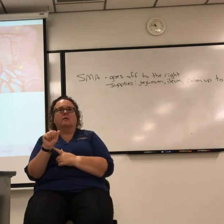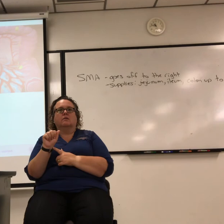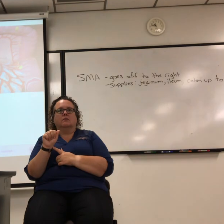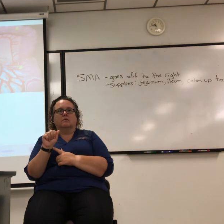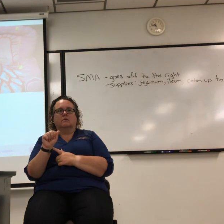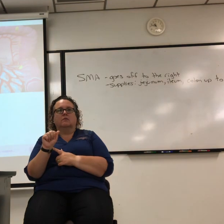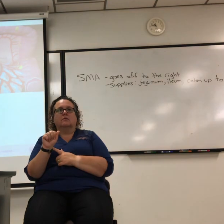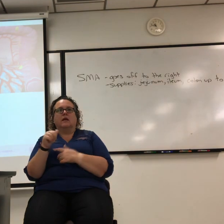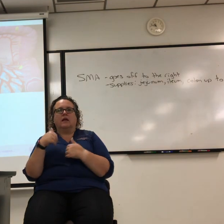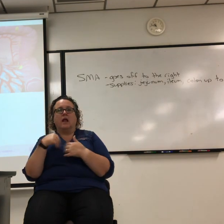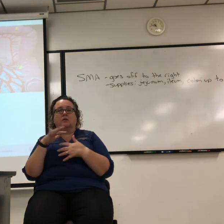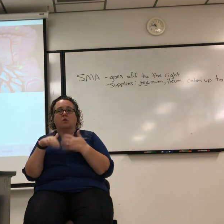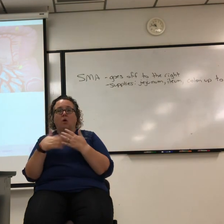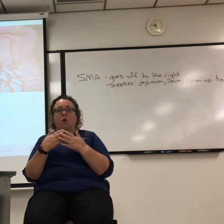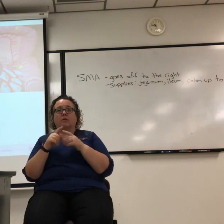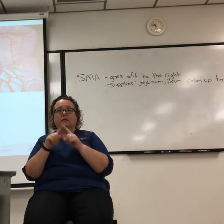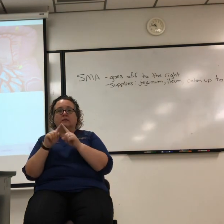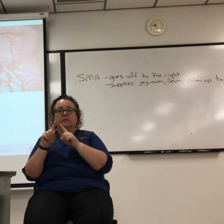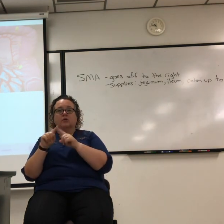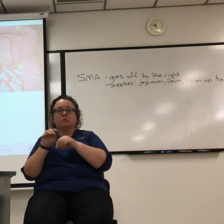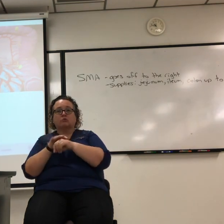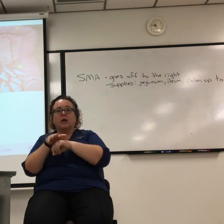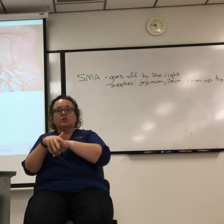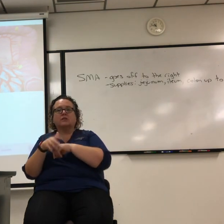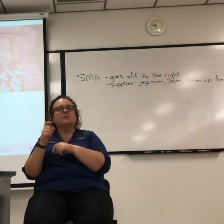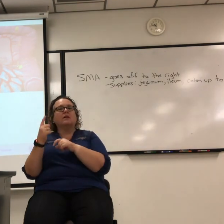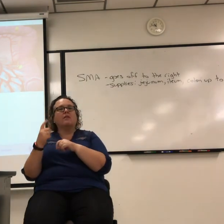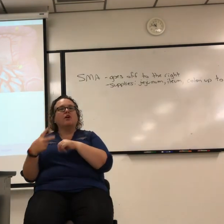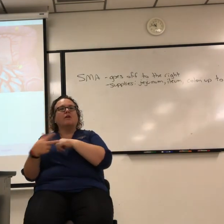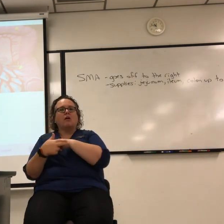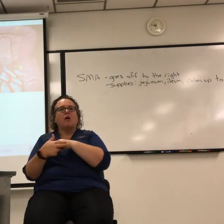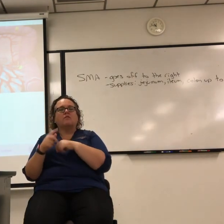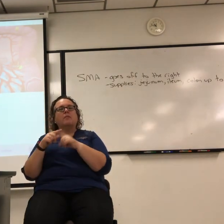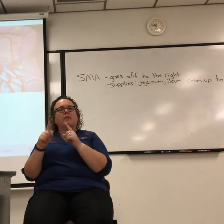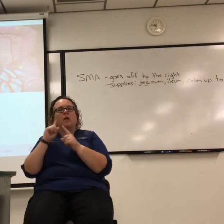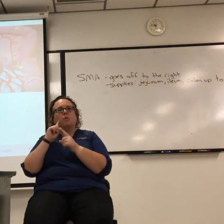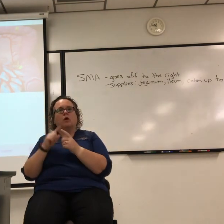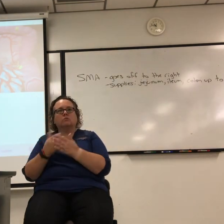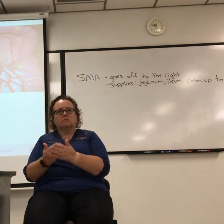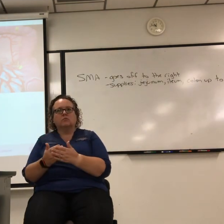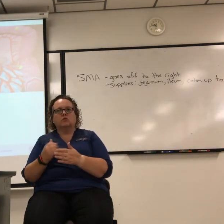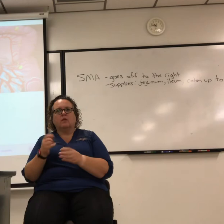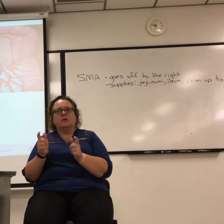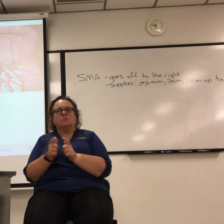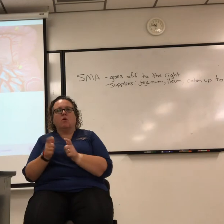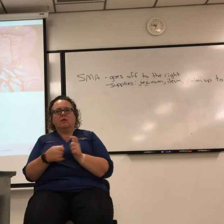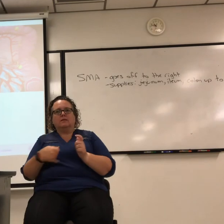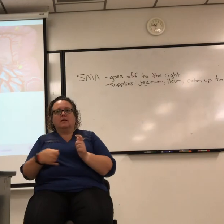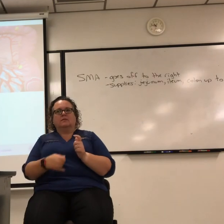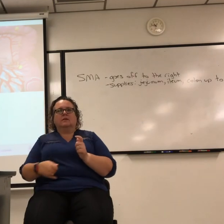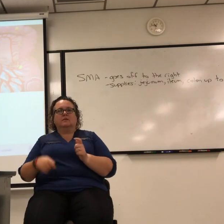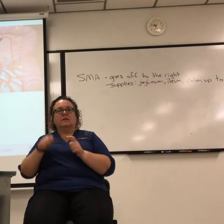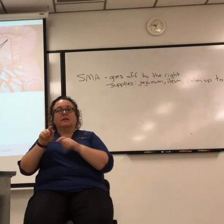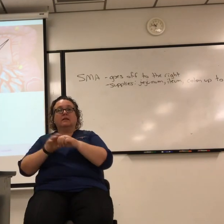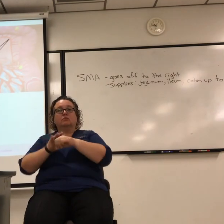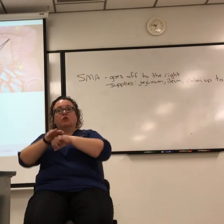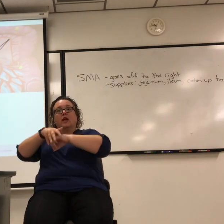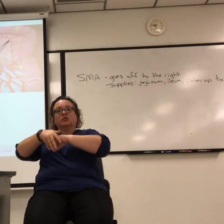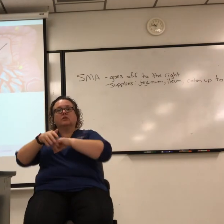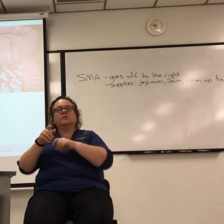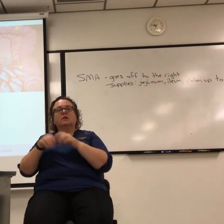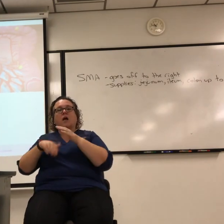it's giving off all these branches. These branches are cut off, but they would go to the small intestines. And these branches up to